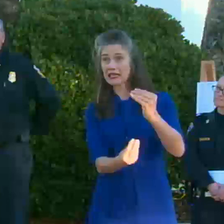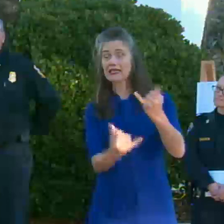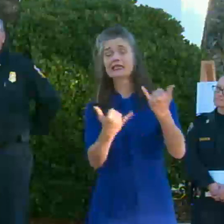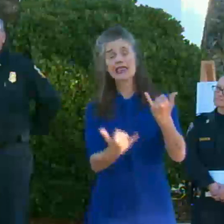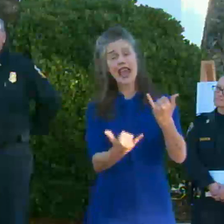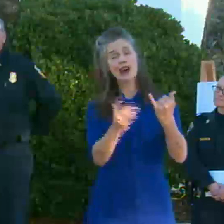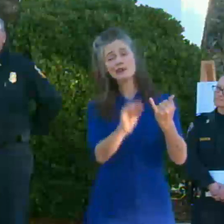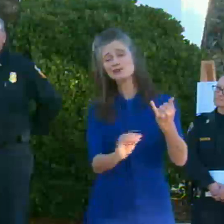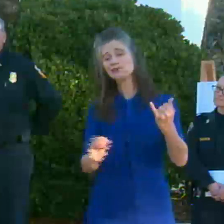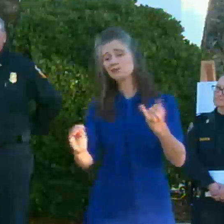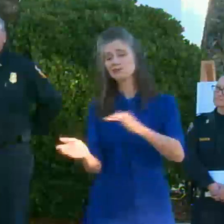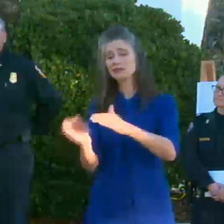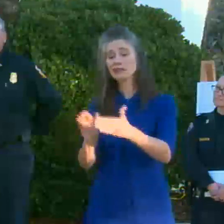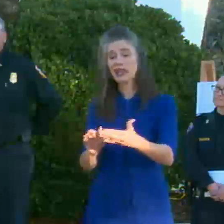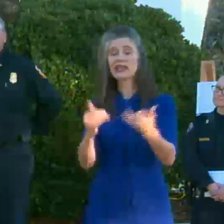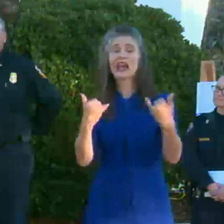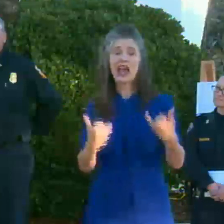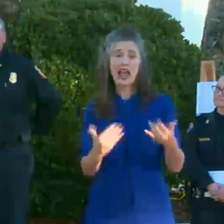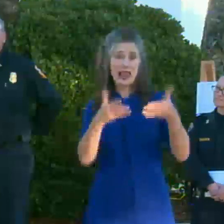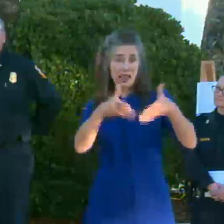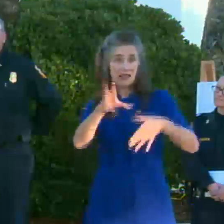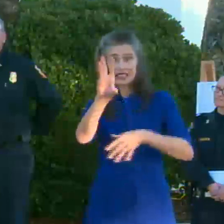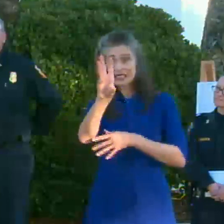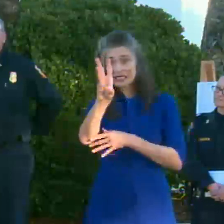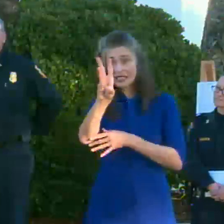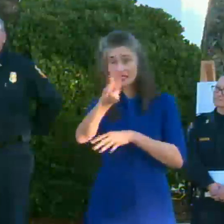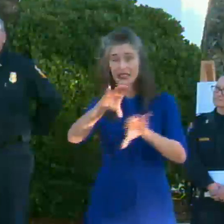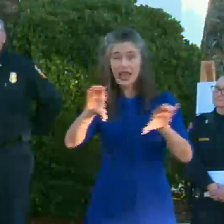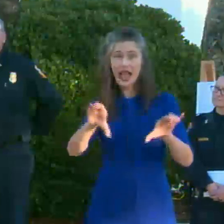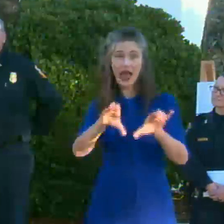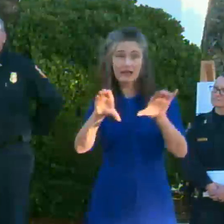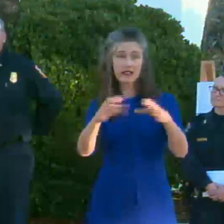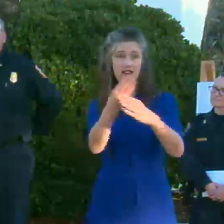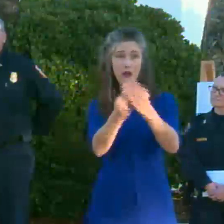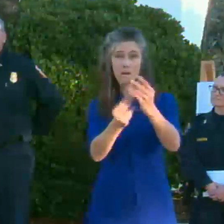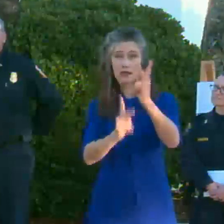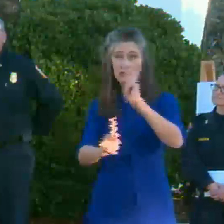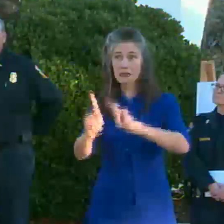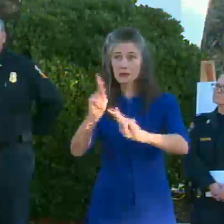active missing persons cases, thanks to some very